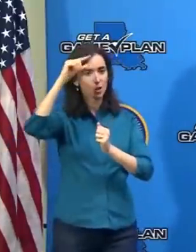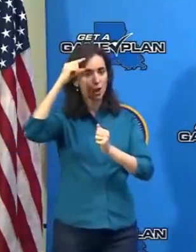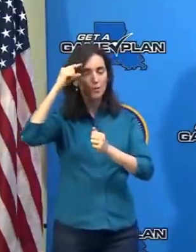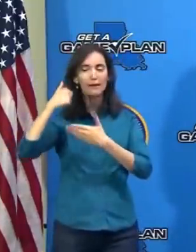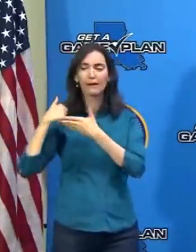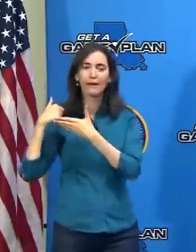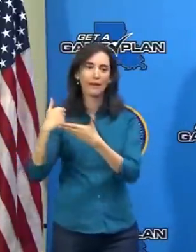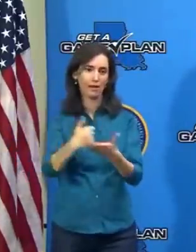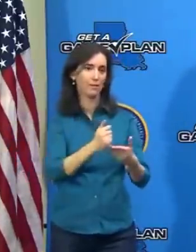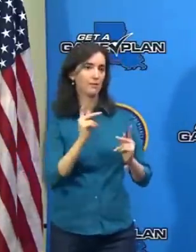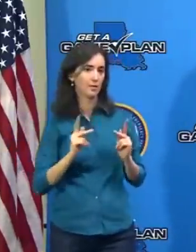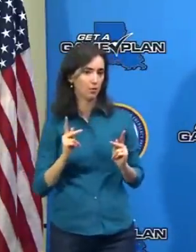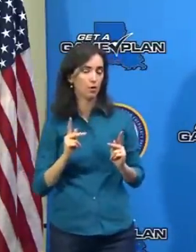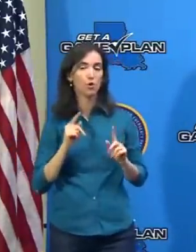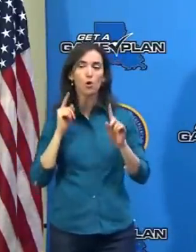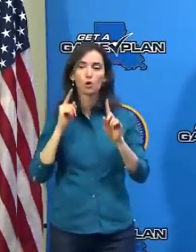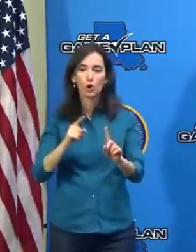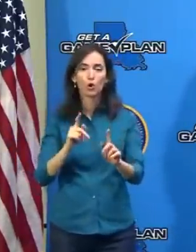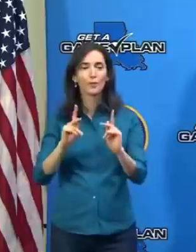especially life-saving